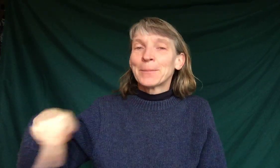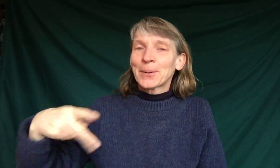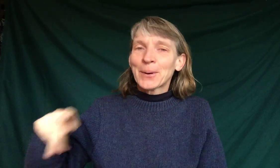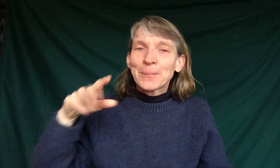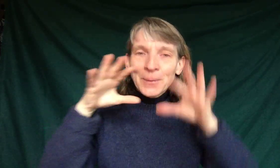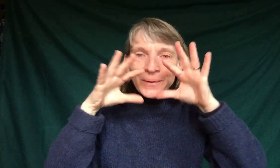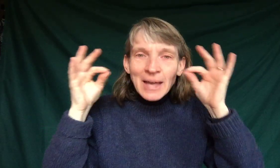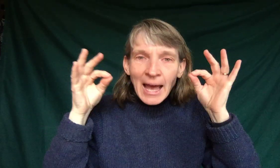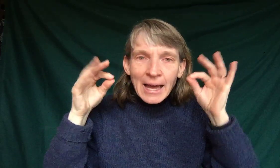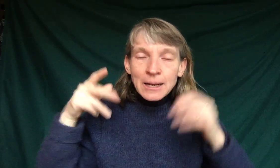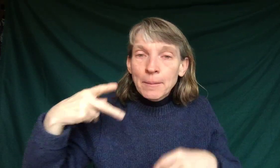Purple cat,